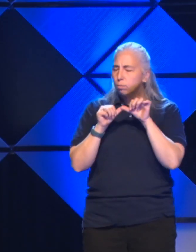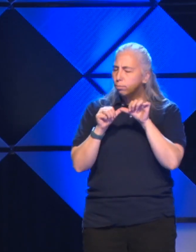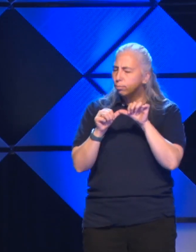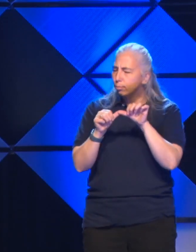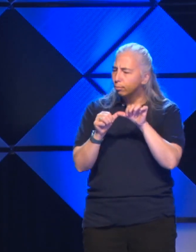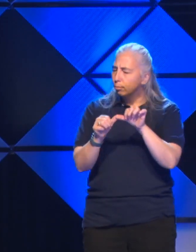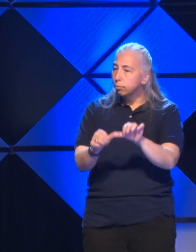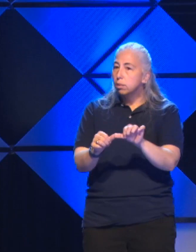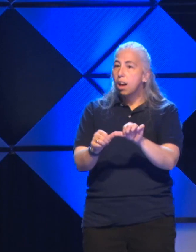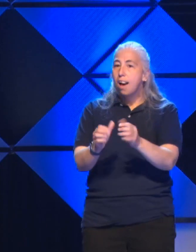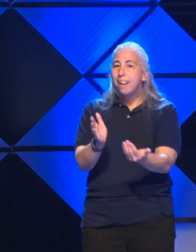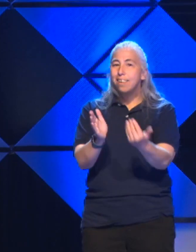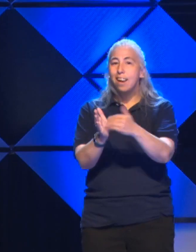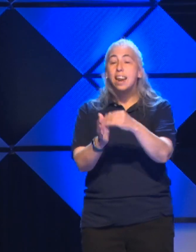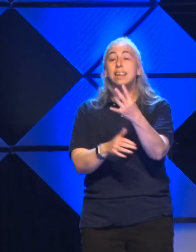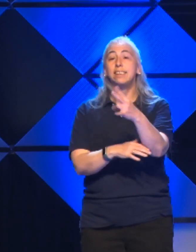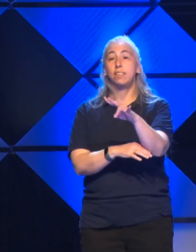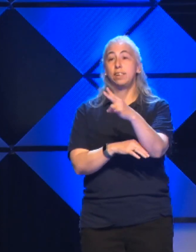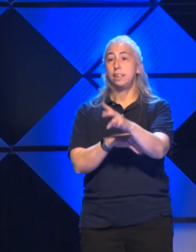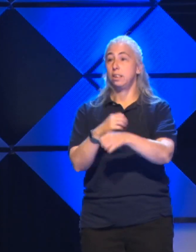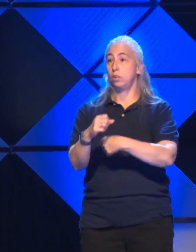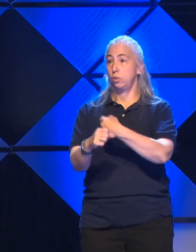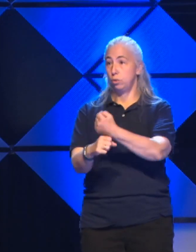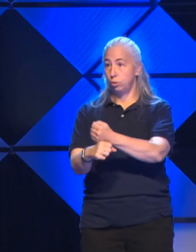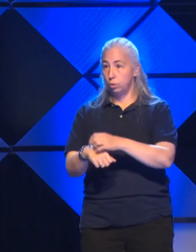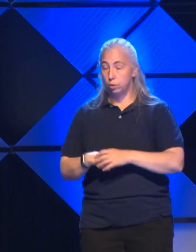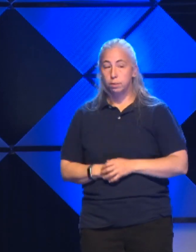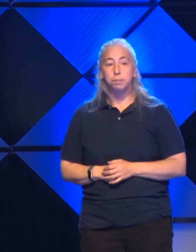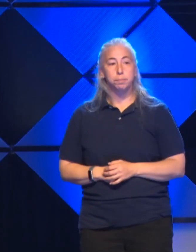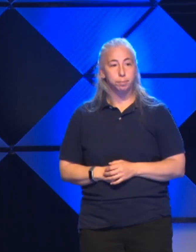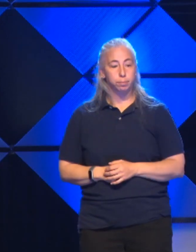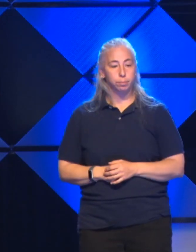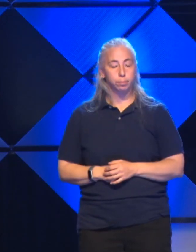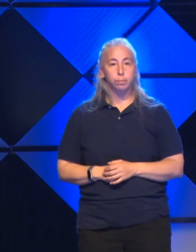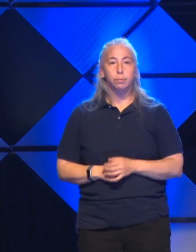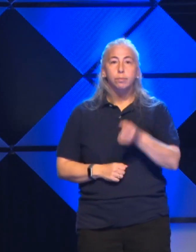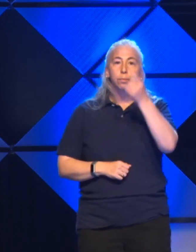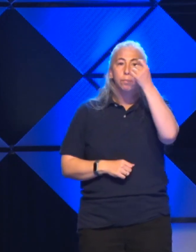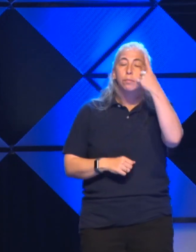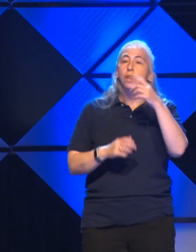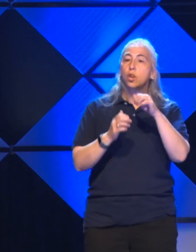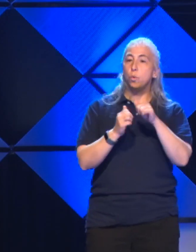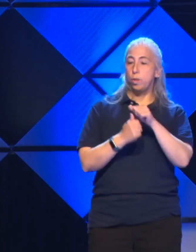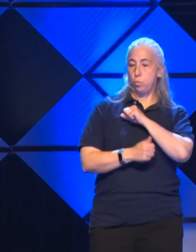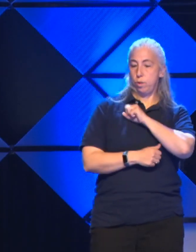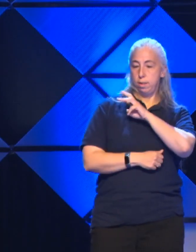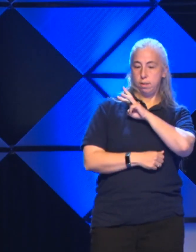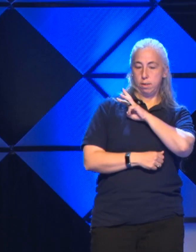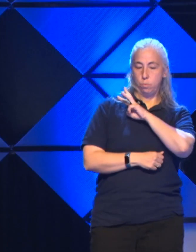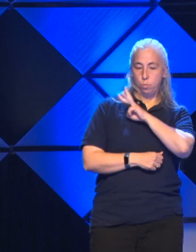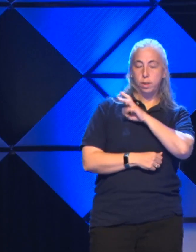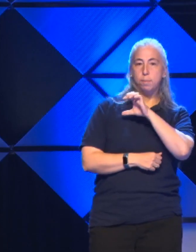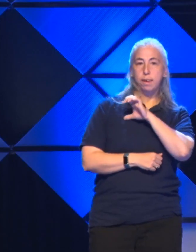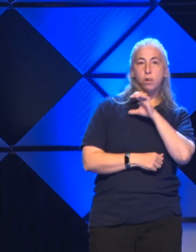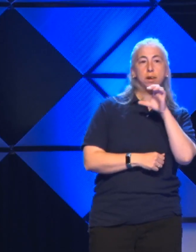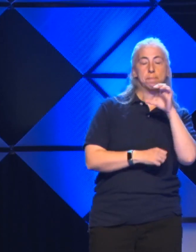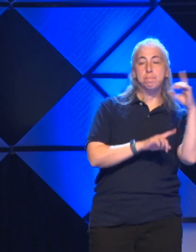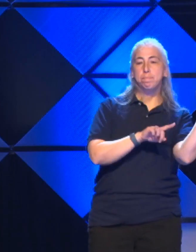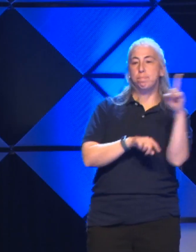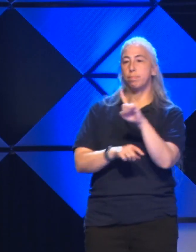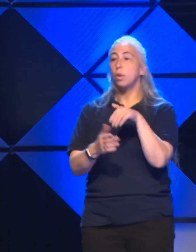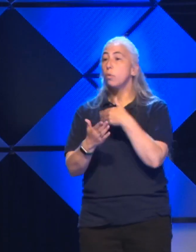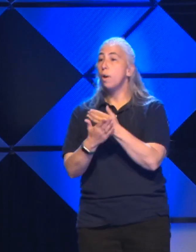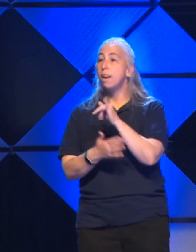his dream when he came to India was that the sati system will be abolished. Sati was a